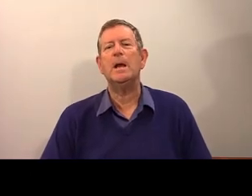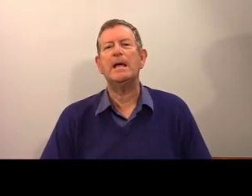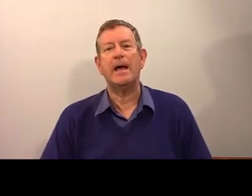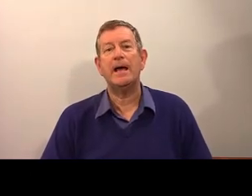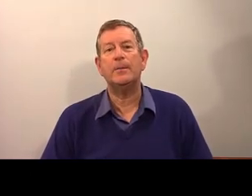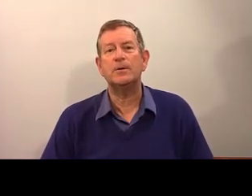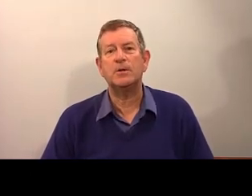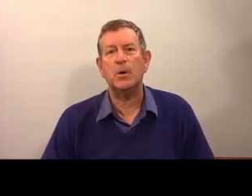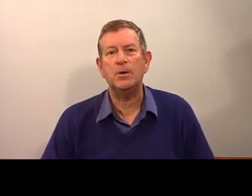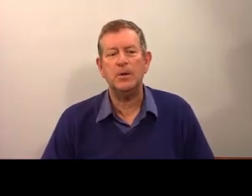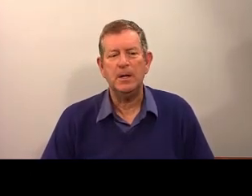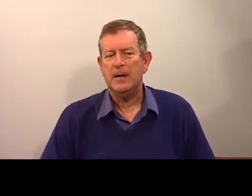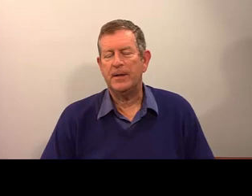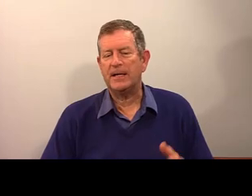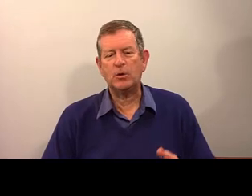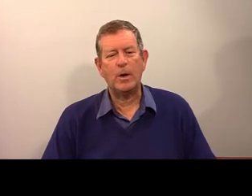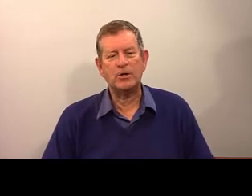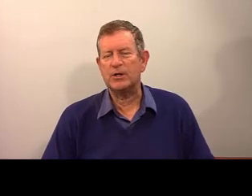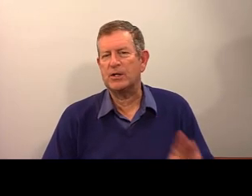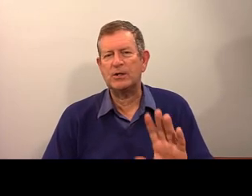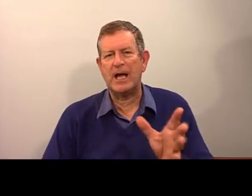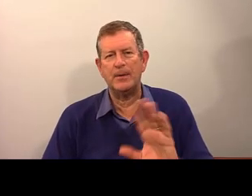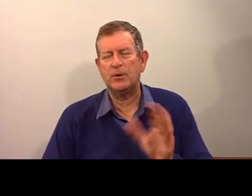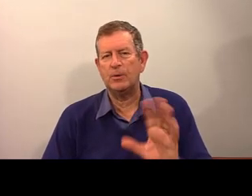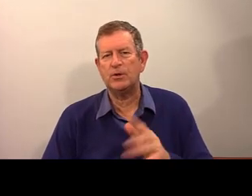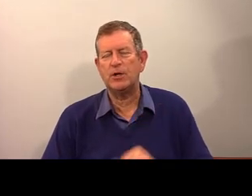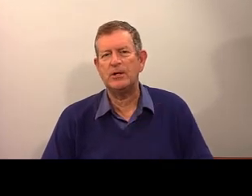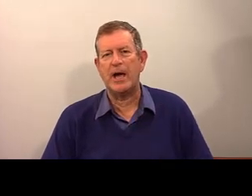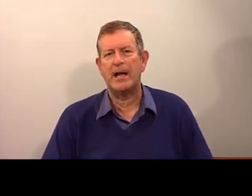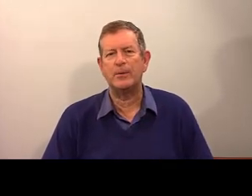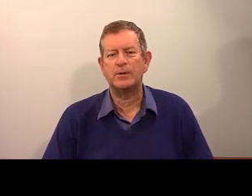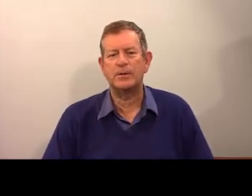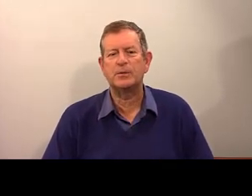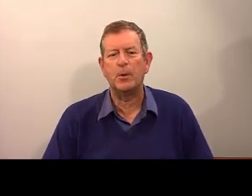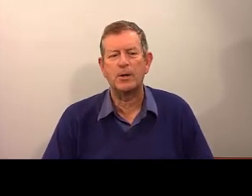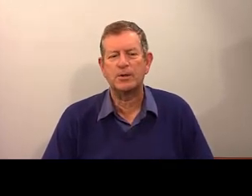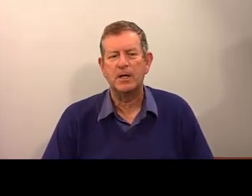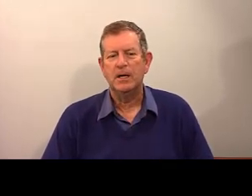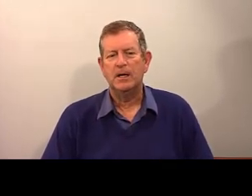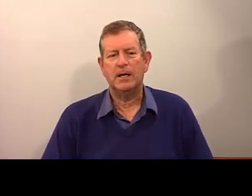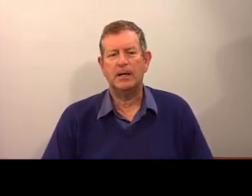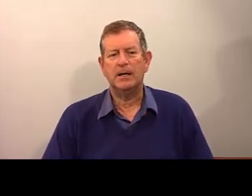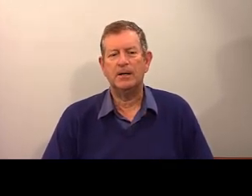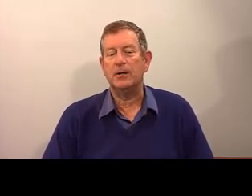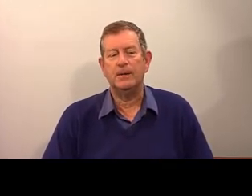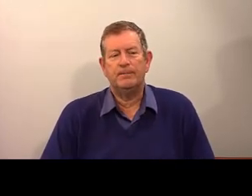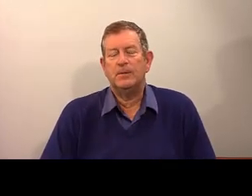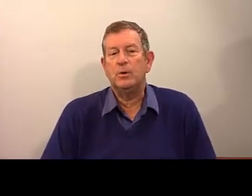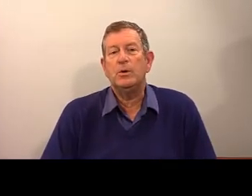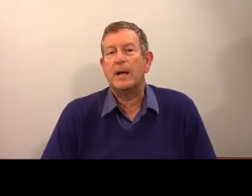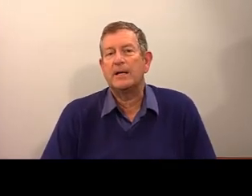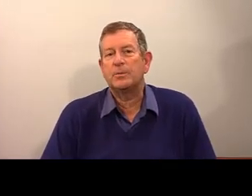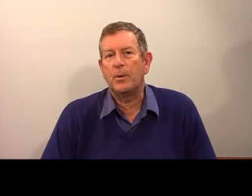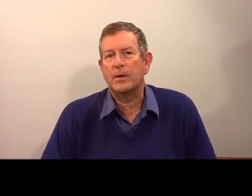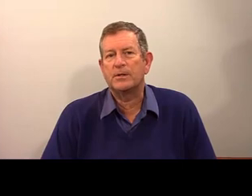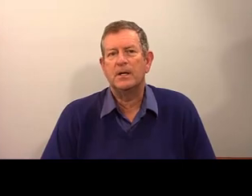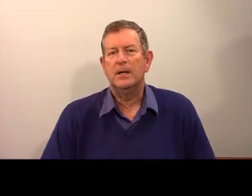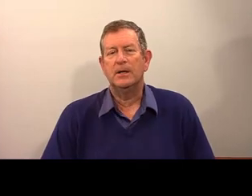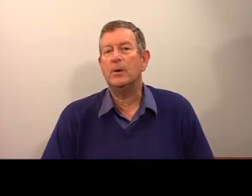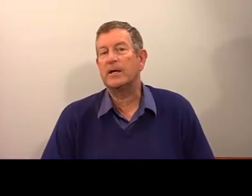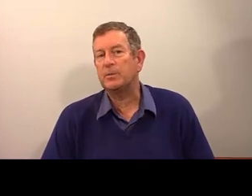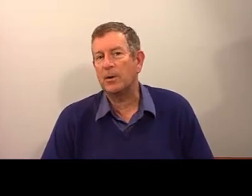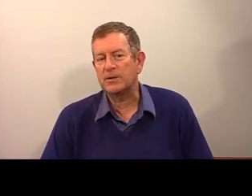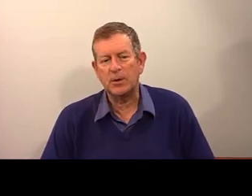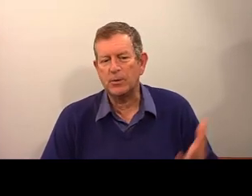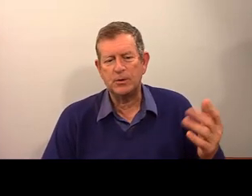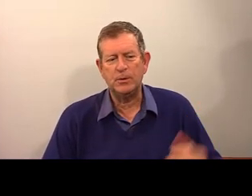Good. You like animals, don't you? The next question is the same. We just change animals with sports. Do you like sports?